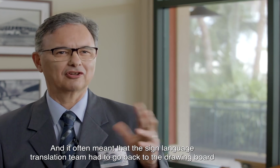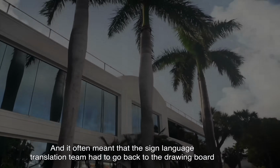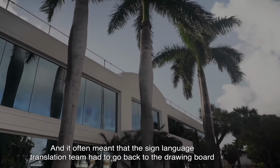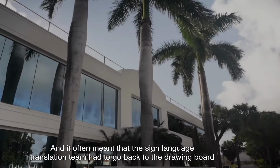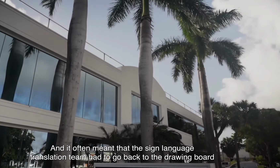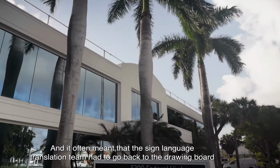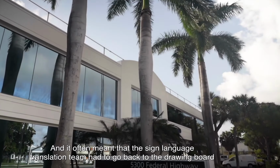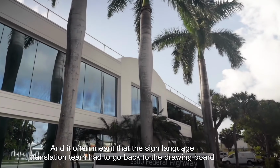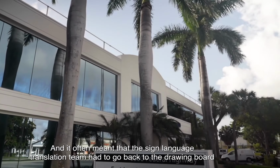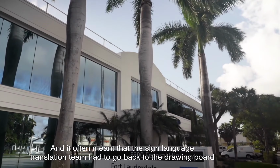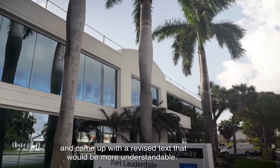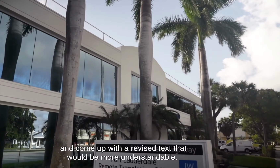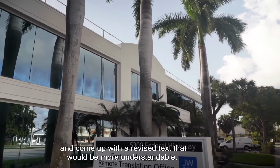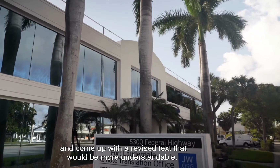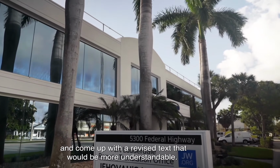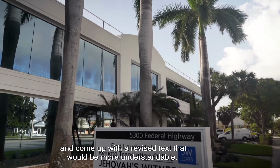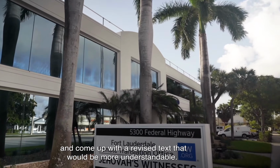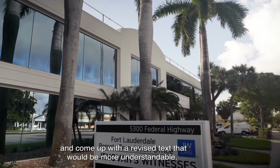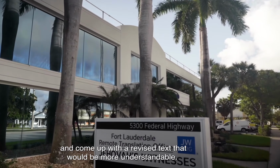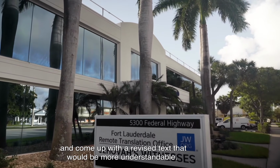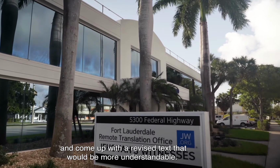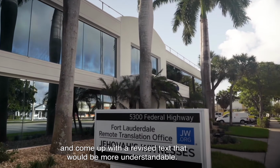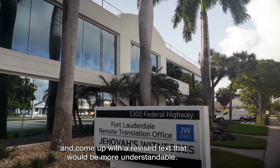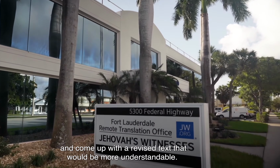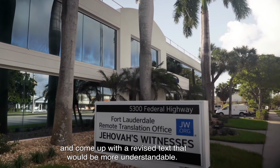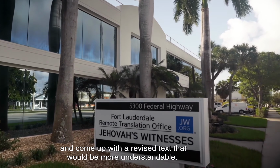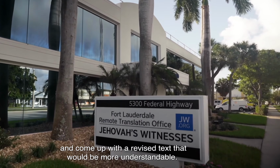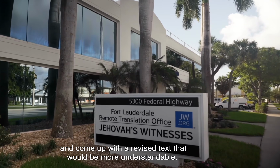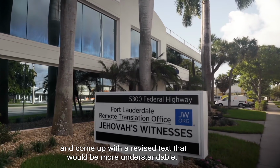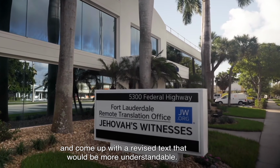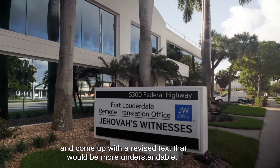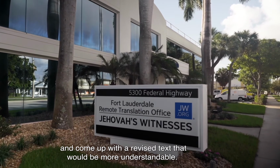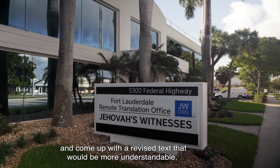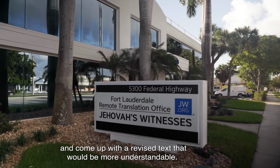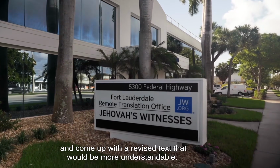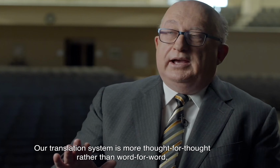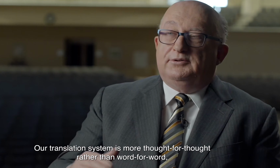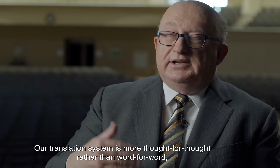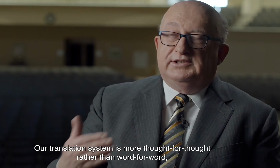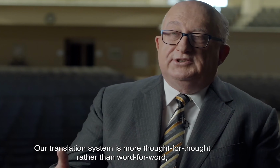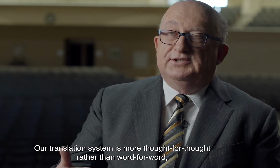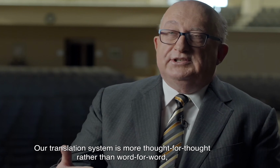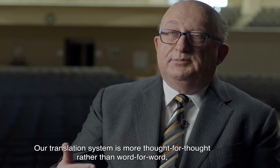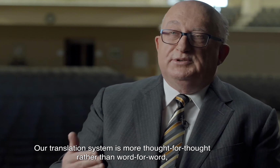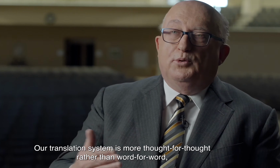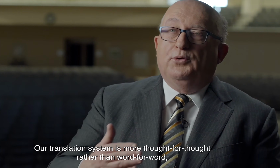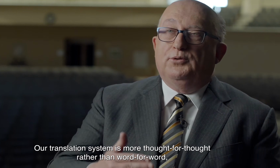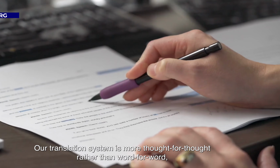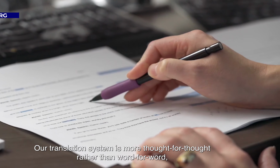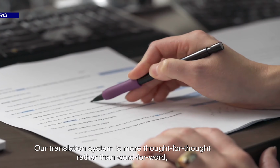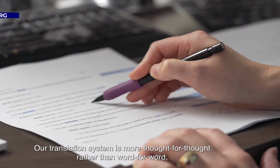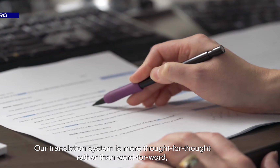team had to go back to the drawing board and come up with a revised text that would be more understandable. Our translation system is